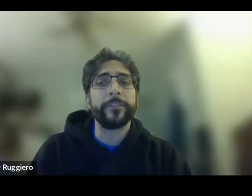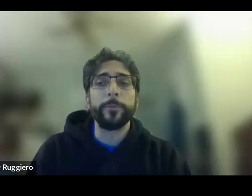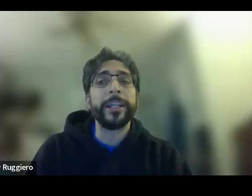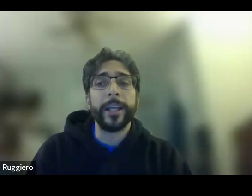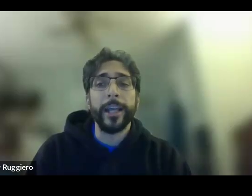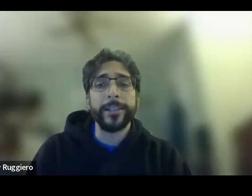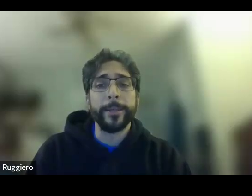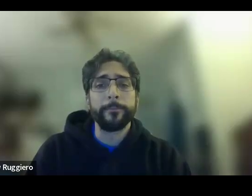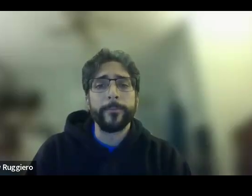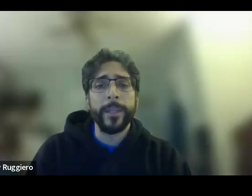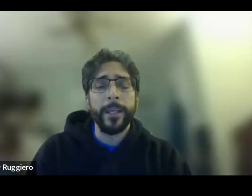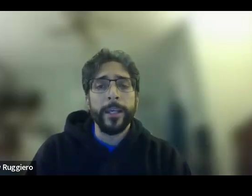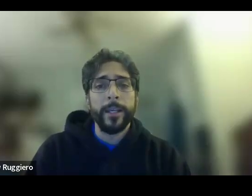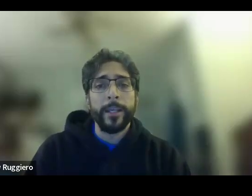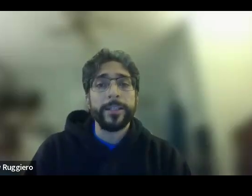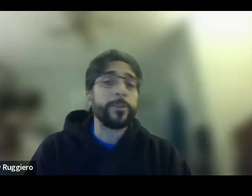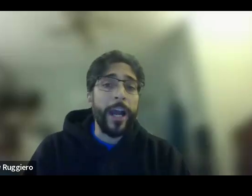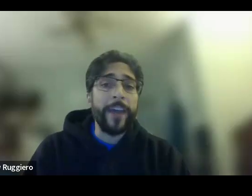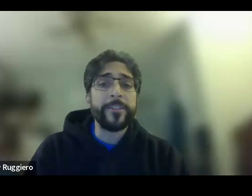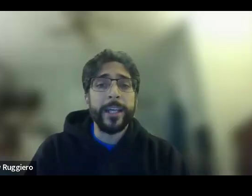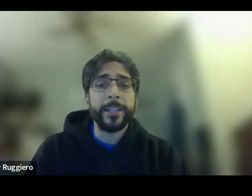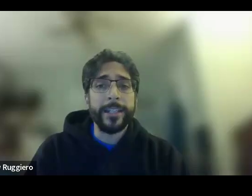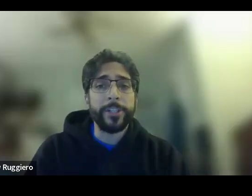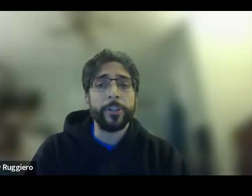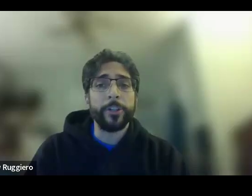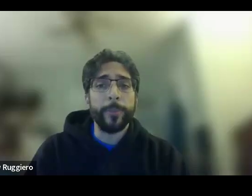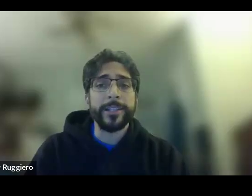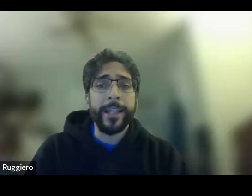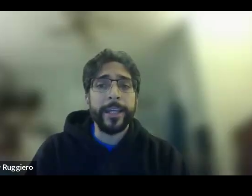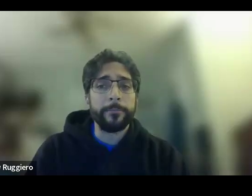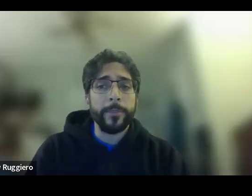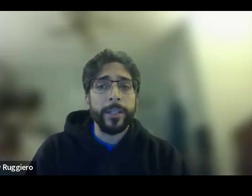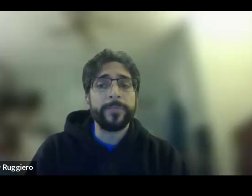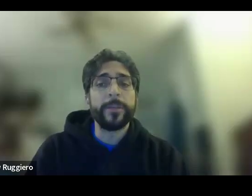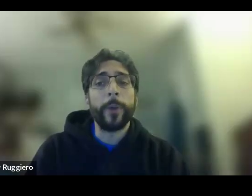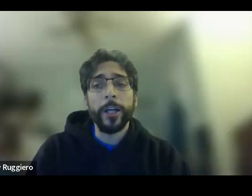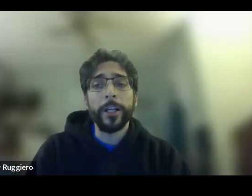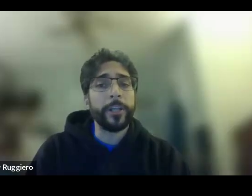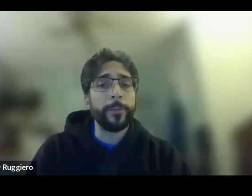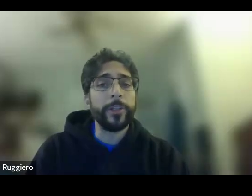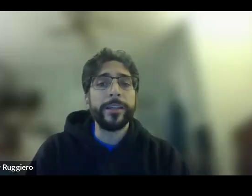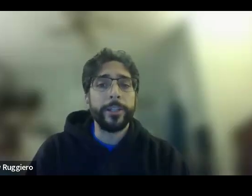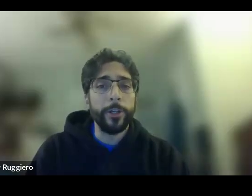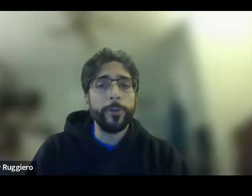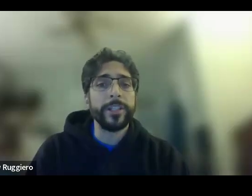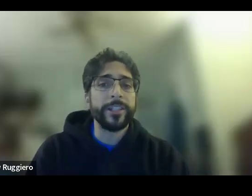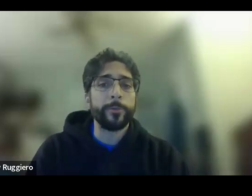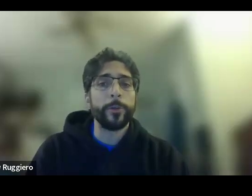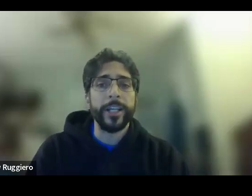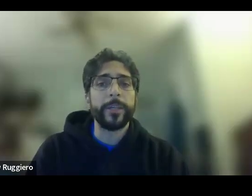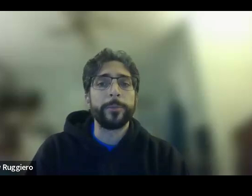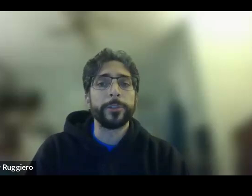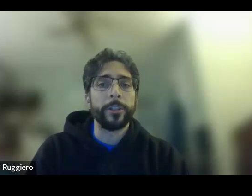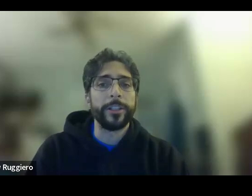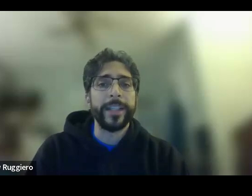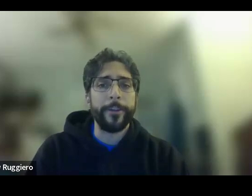students instead of competing against them. This is what drives me as a teacher in Boston today, to be a part of a community that knows and